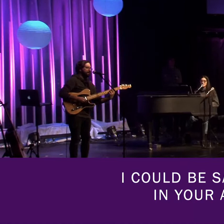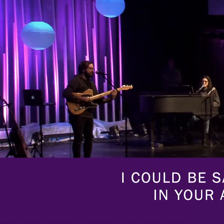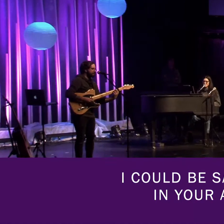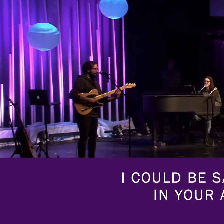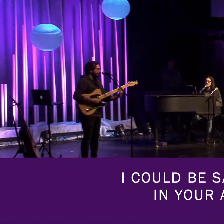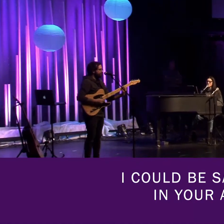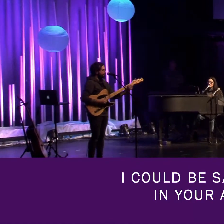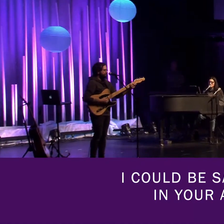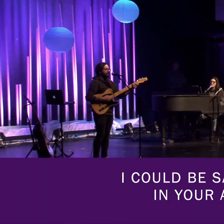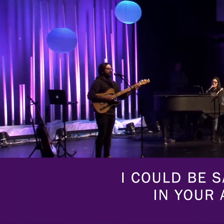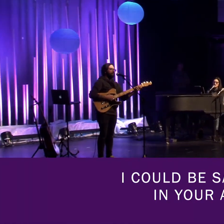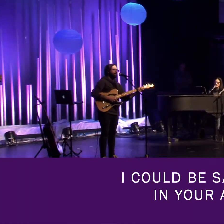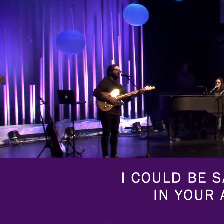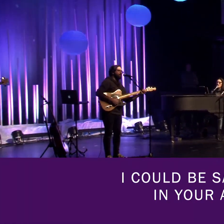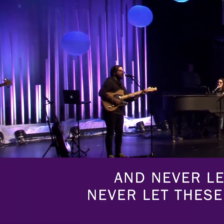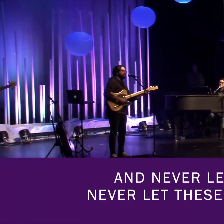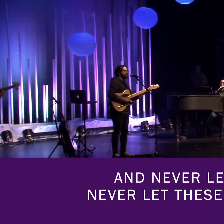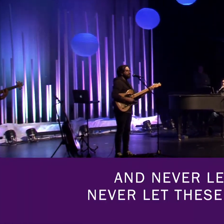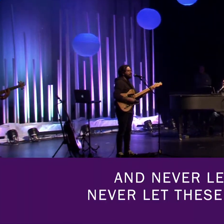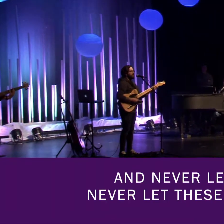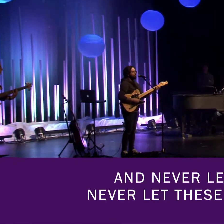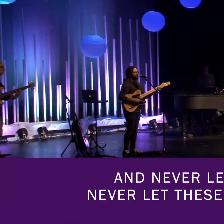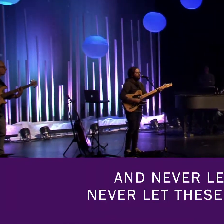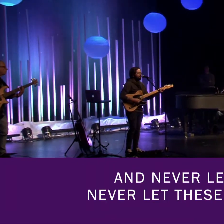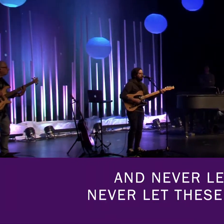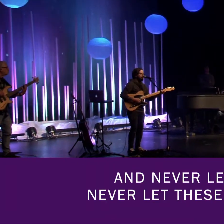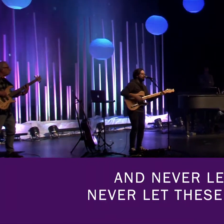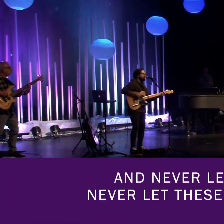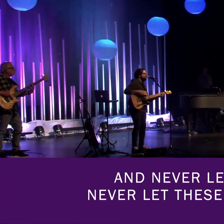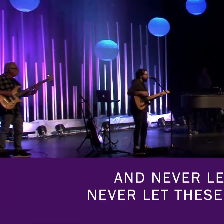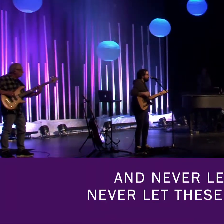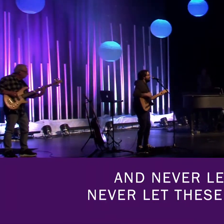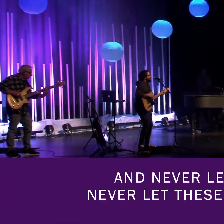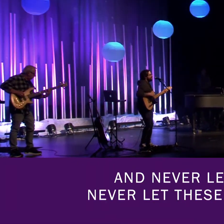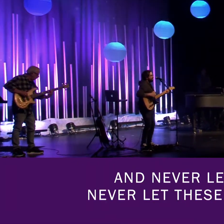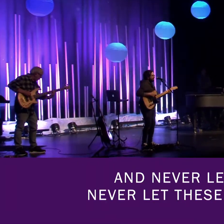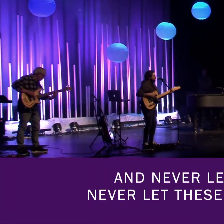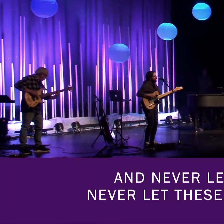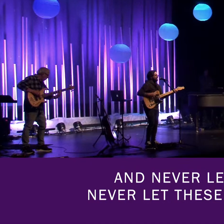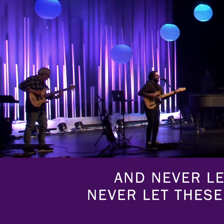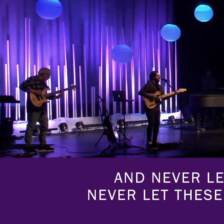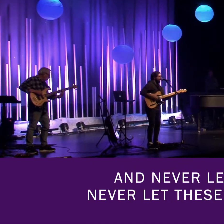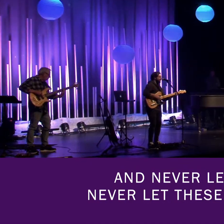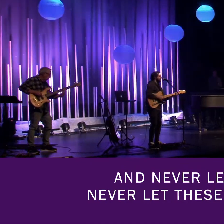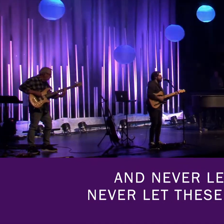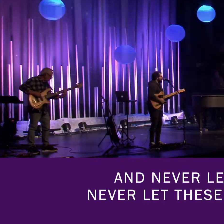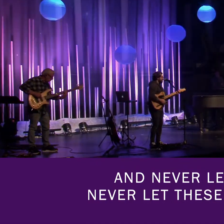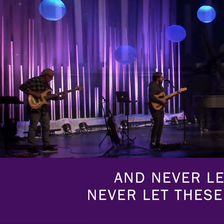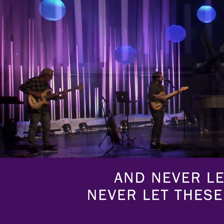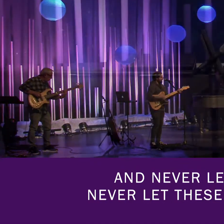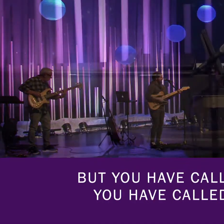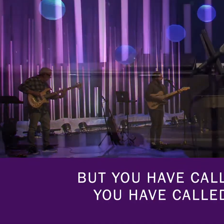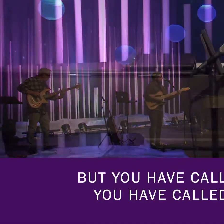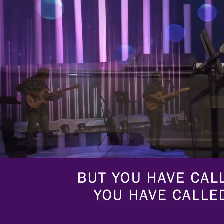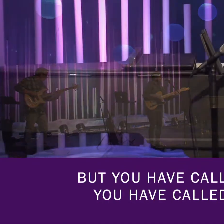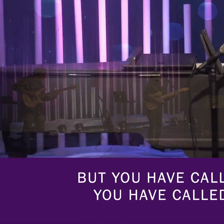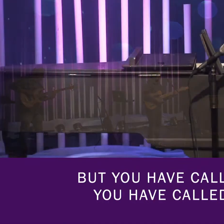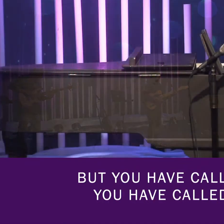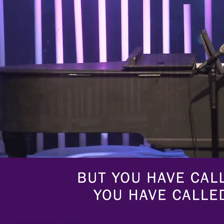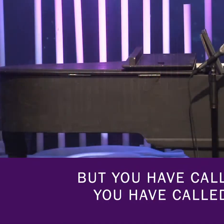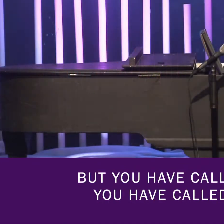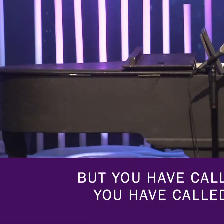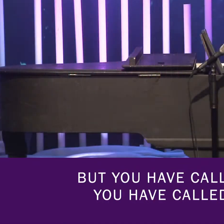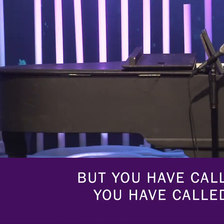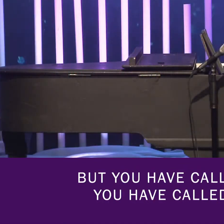could be safe here in your arms and never leave home, never let these walls down. But